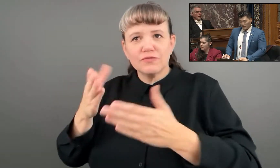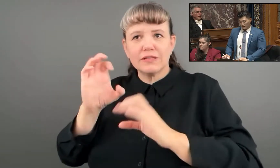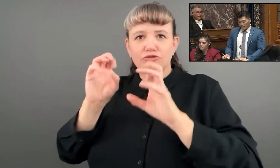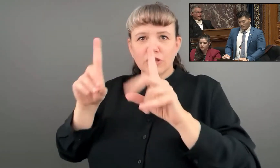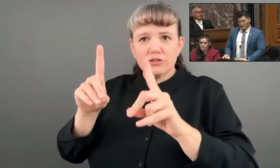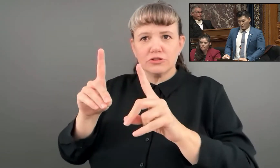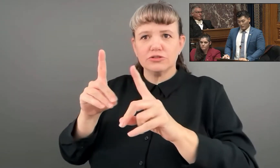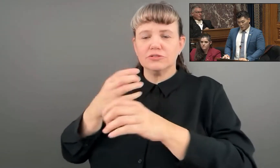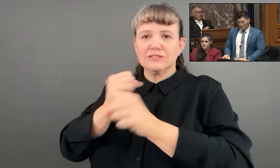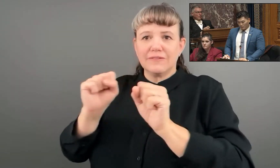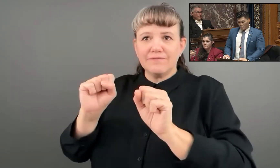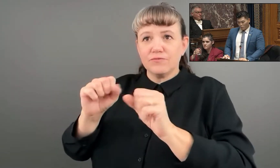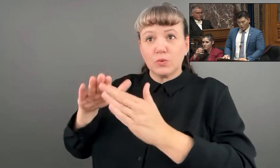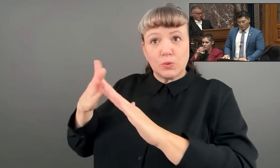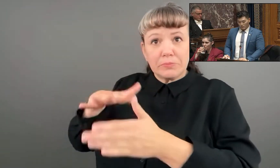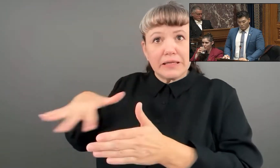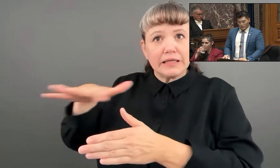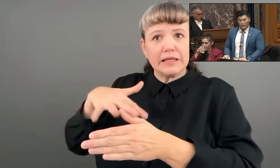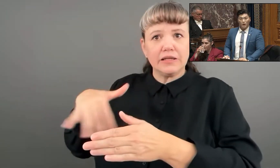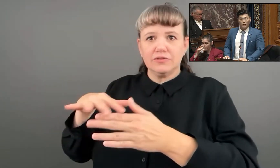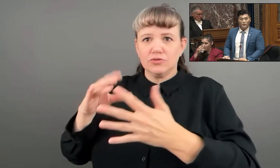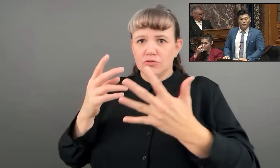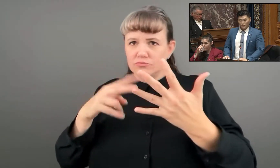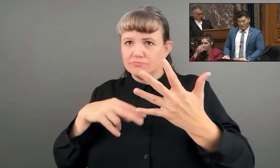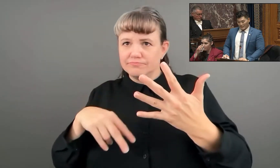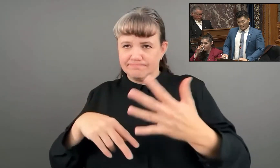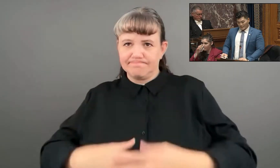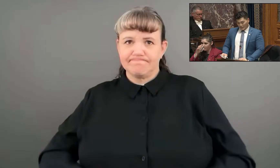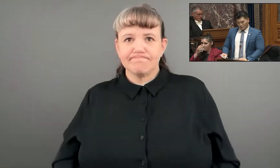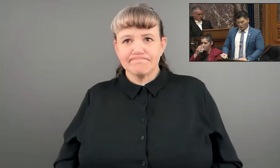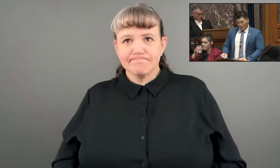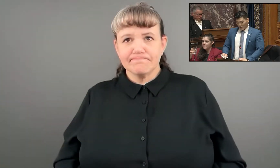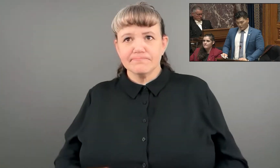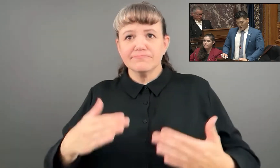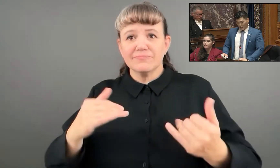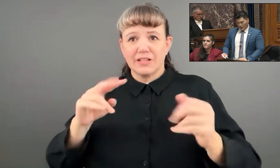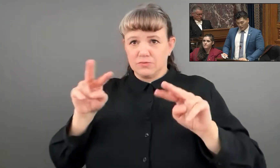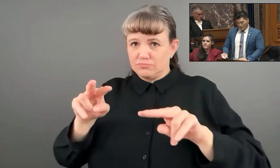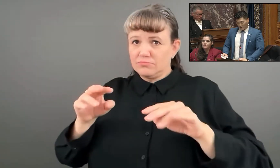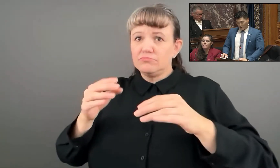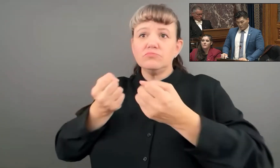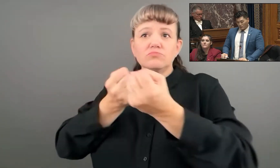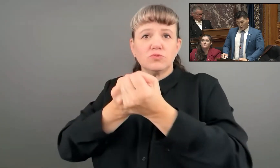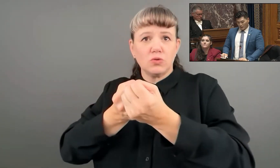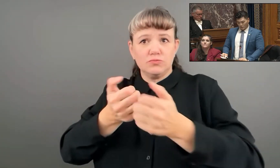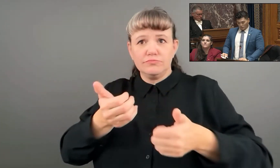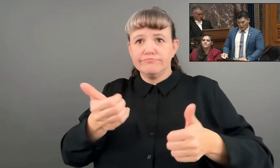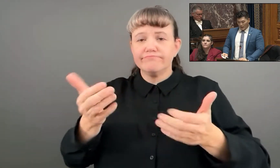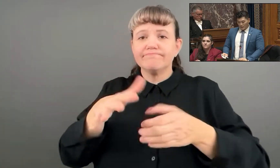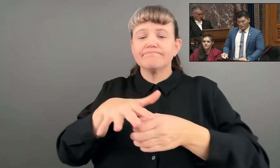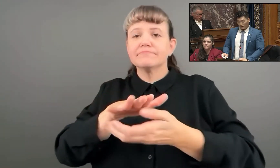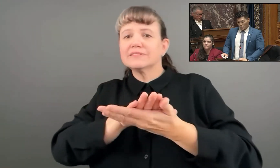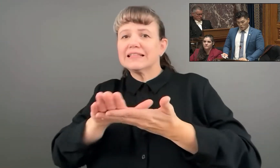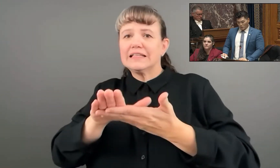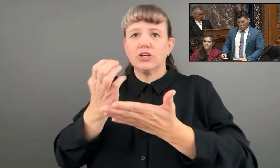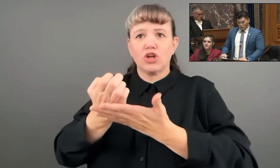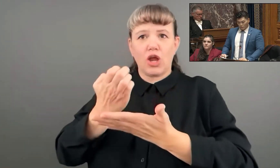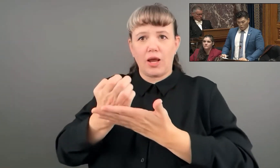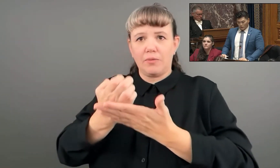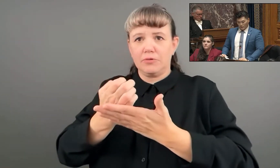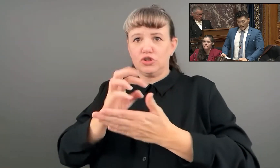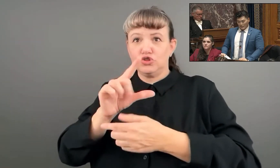strategic investments in initiatives supporting the green economy, disaster resilience, and the